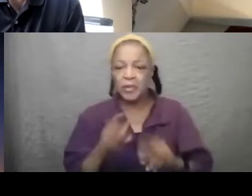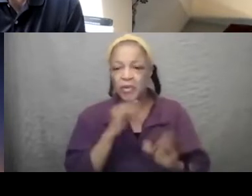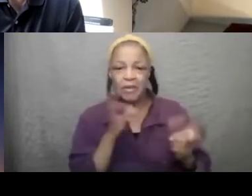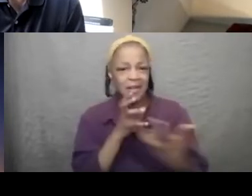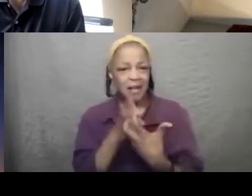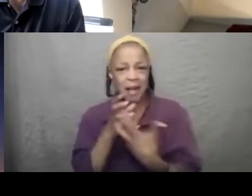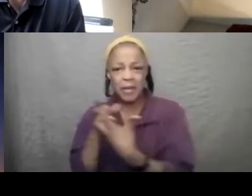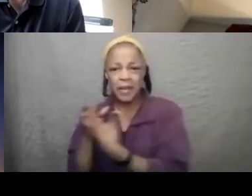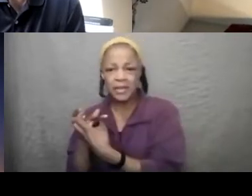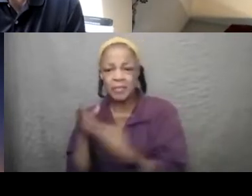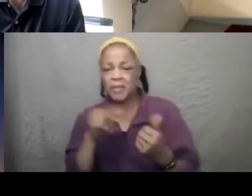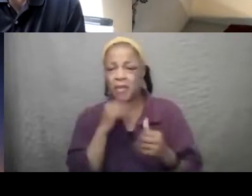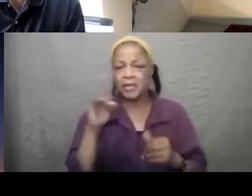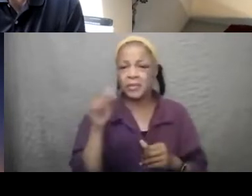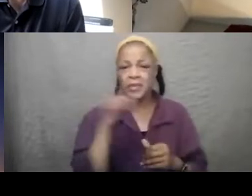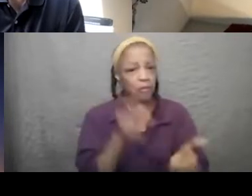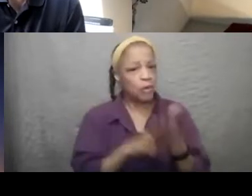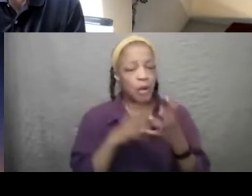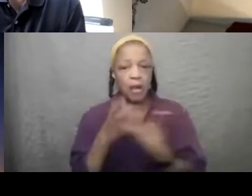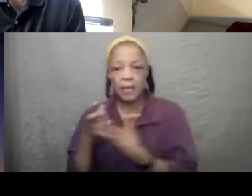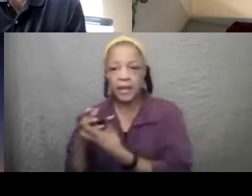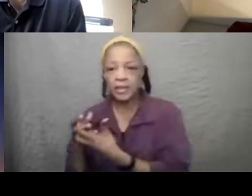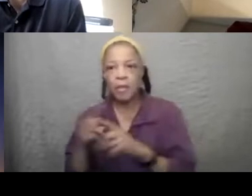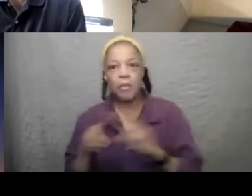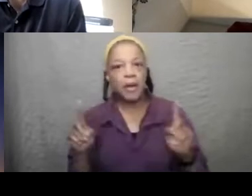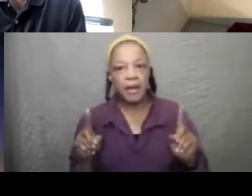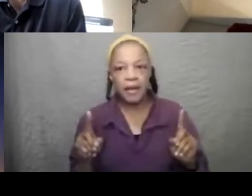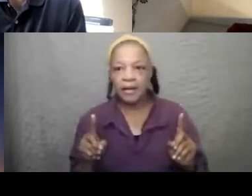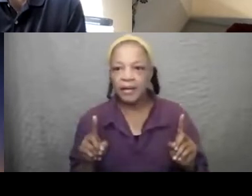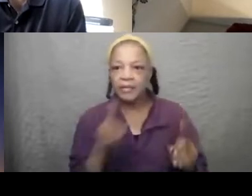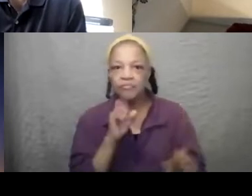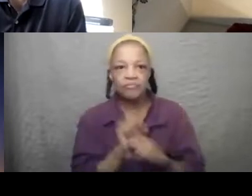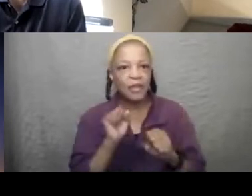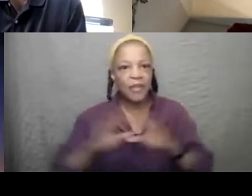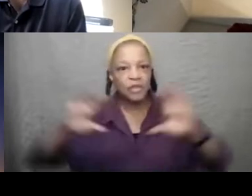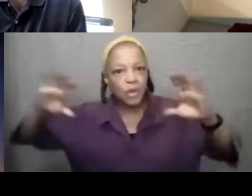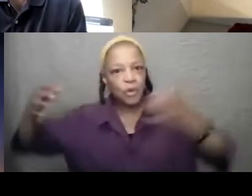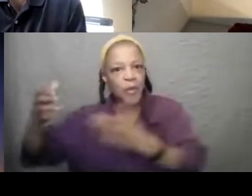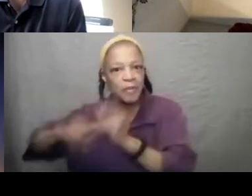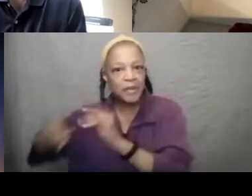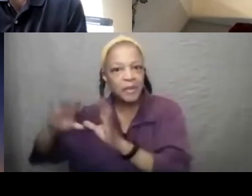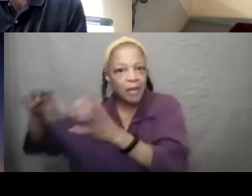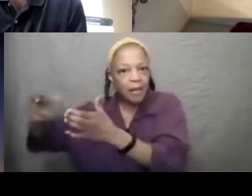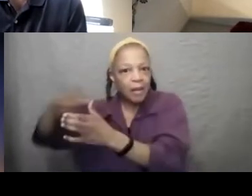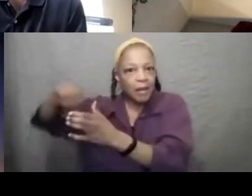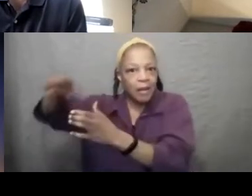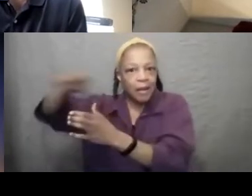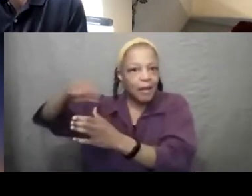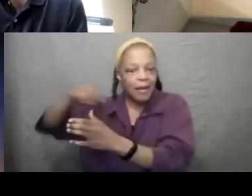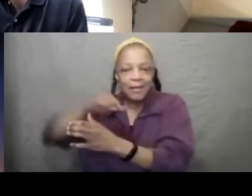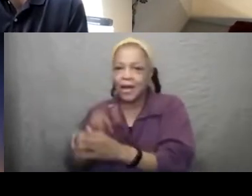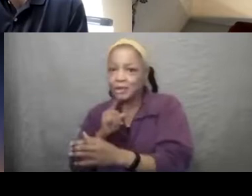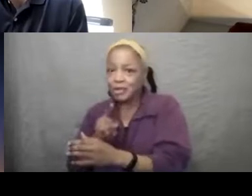Their disability may not require them. But there's probably a cohort there that are those people that are still not sure